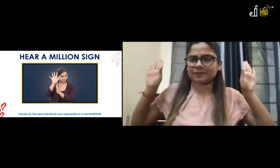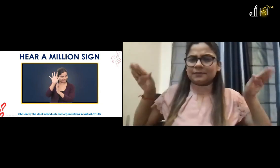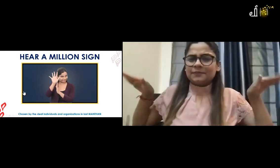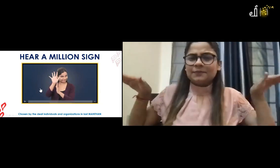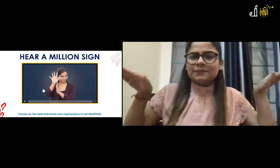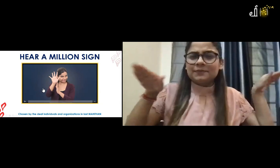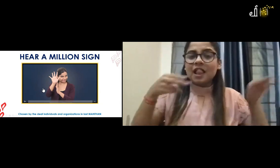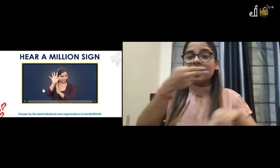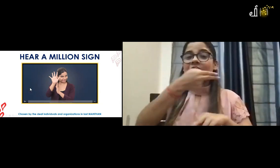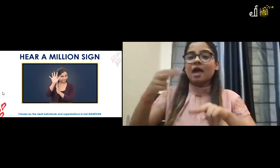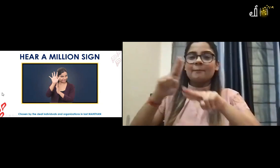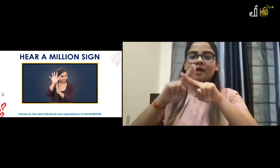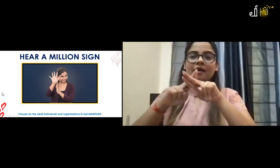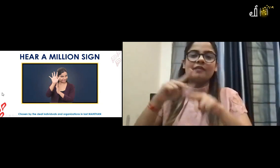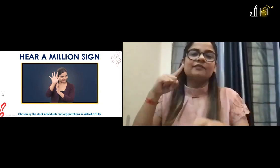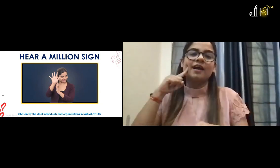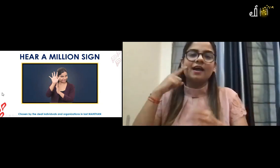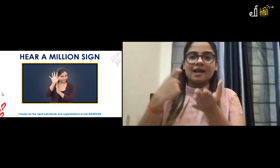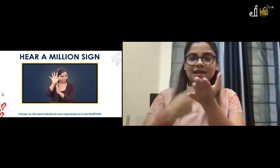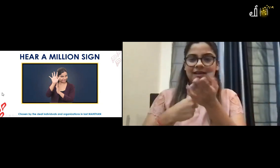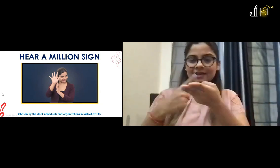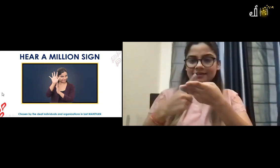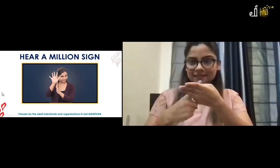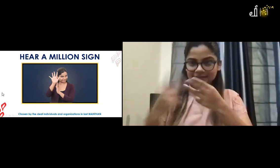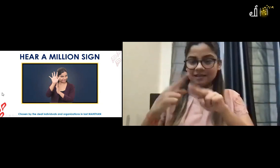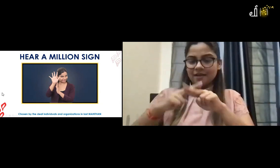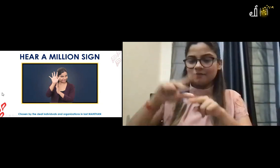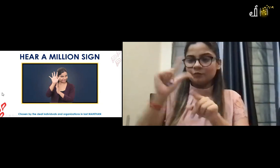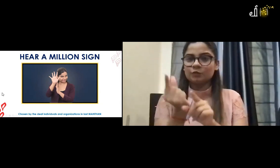see? So you all know the fireflies,